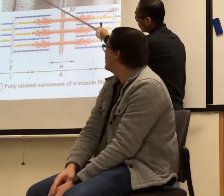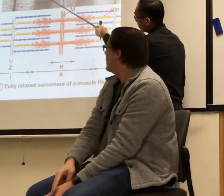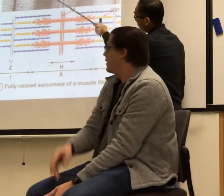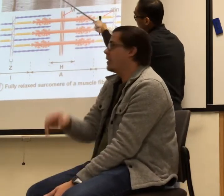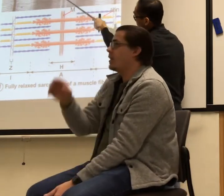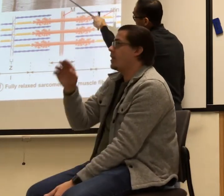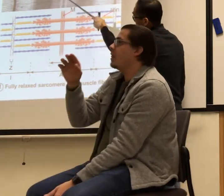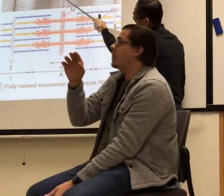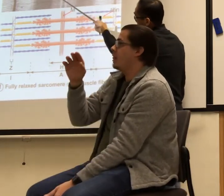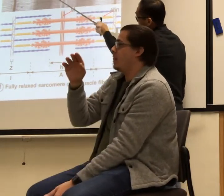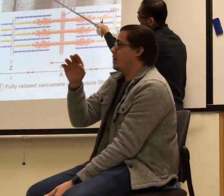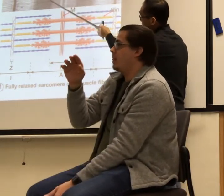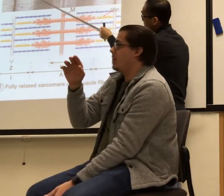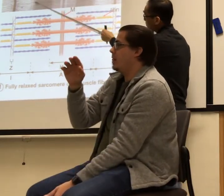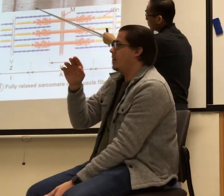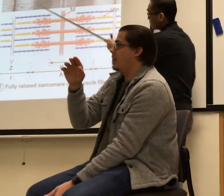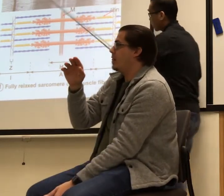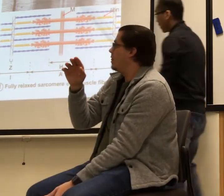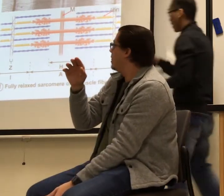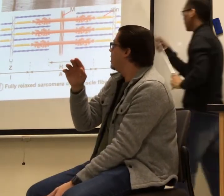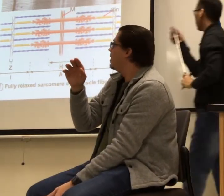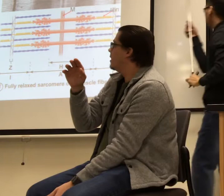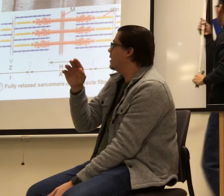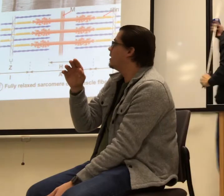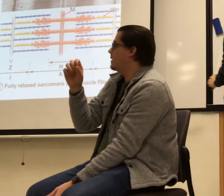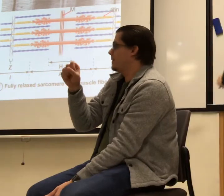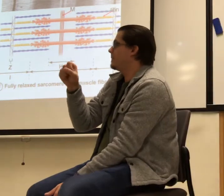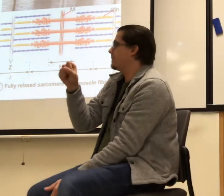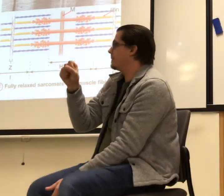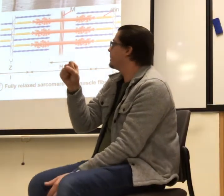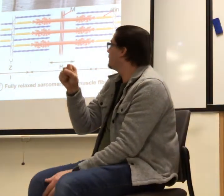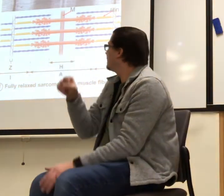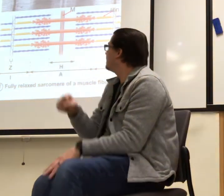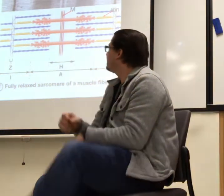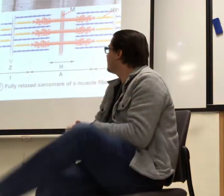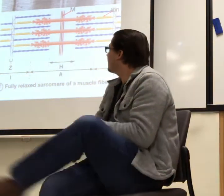Right there, where light meets dark. Just note that.